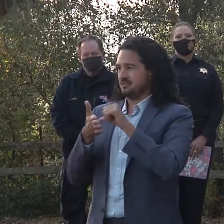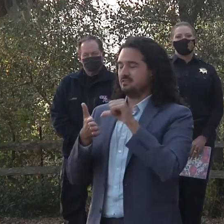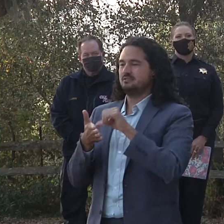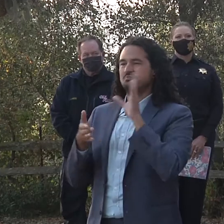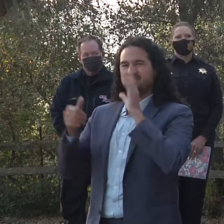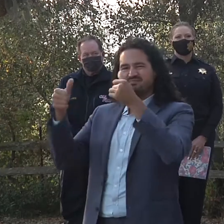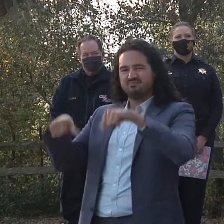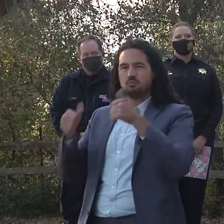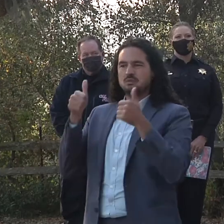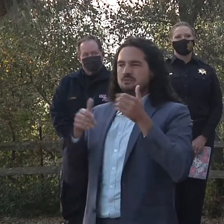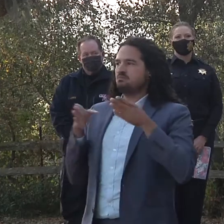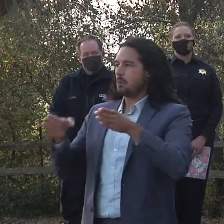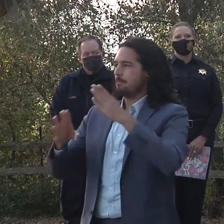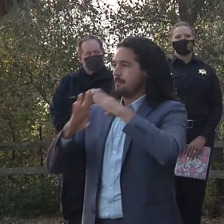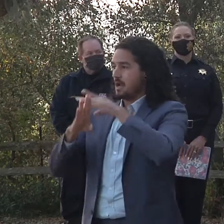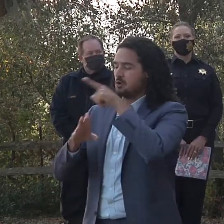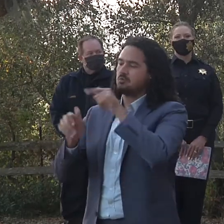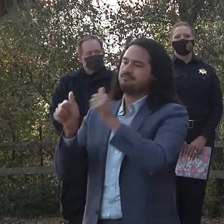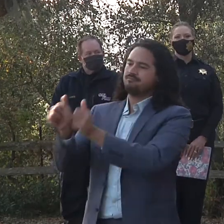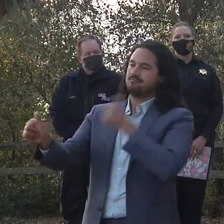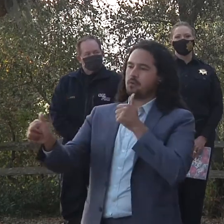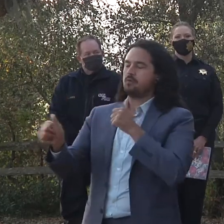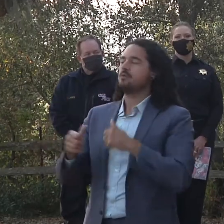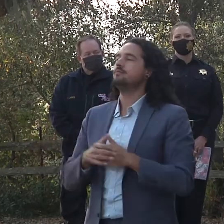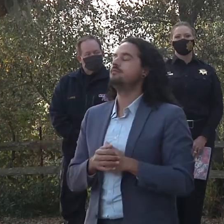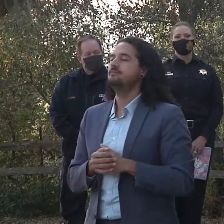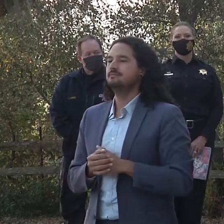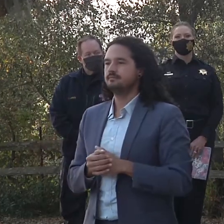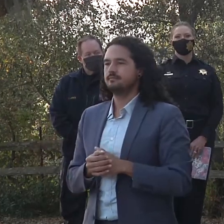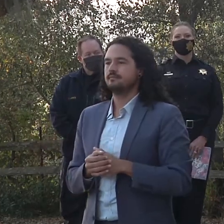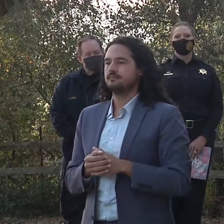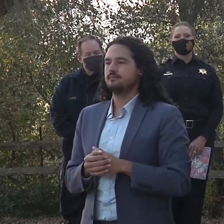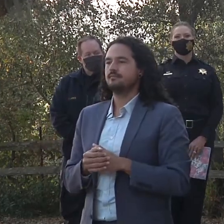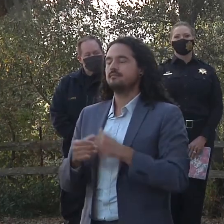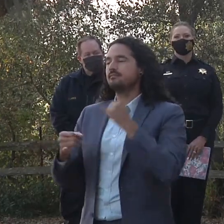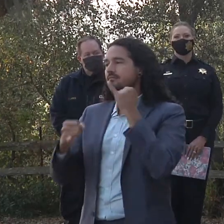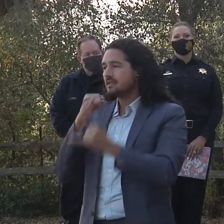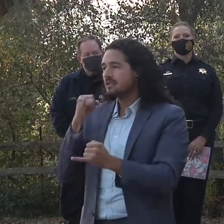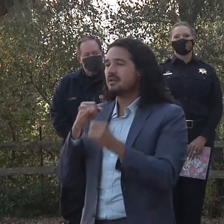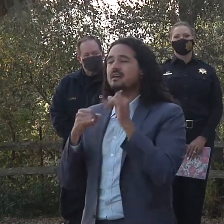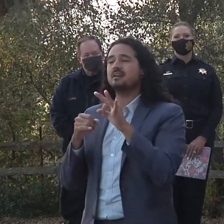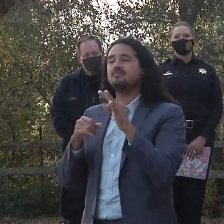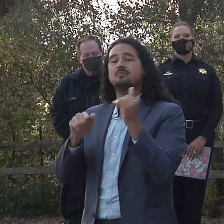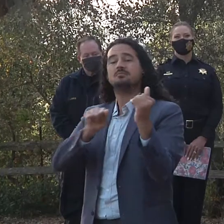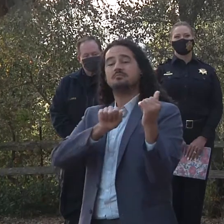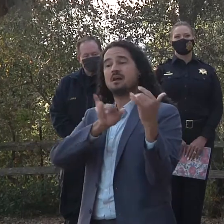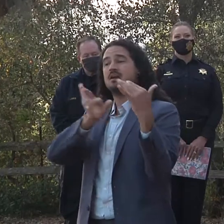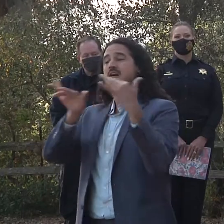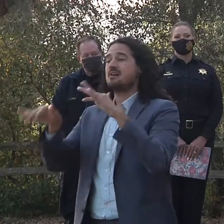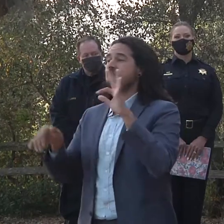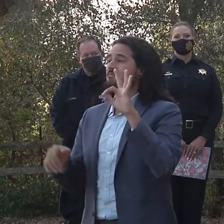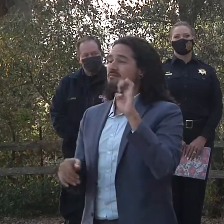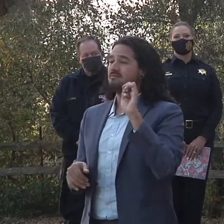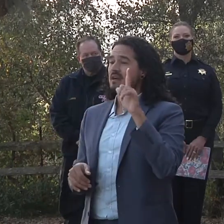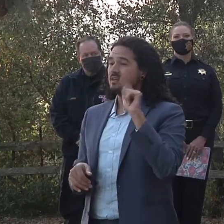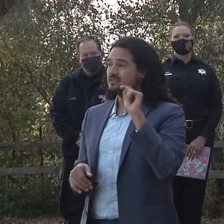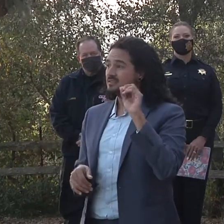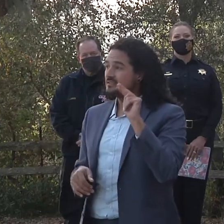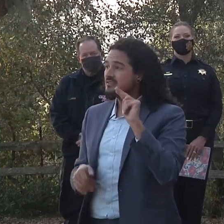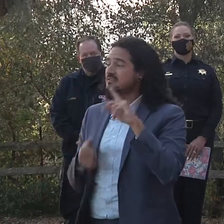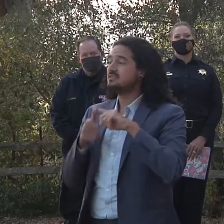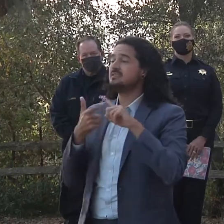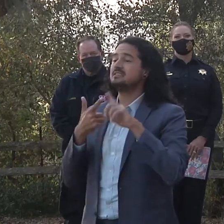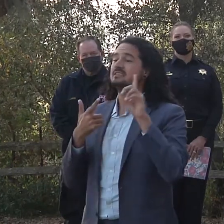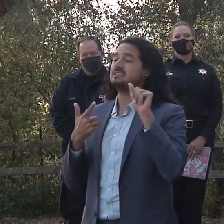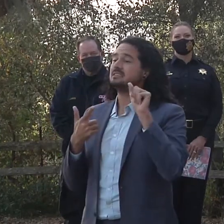lastly, just understand too that if you coming back to Felton, coming back to Davenport, you're gonna see still a lot of